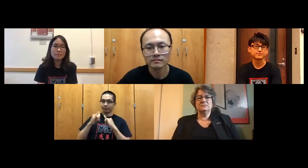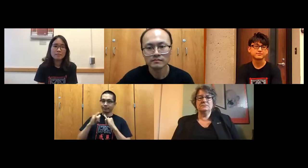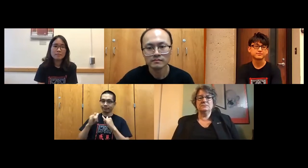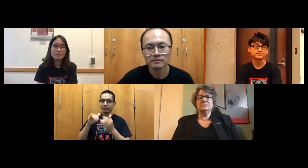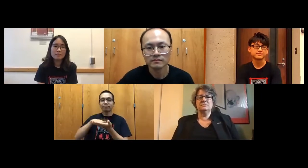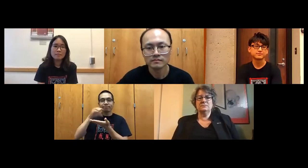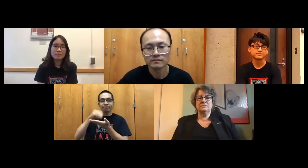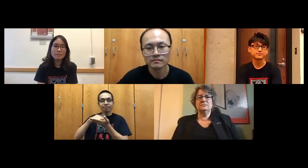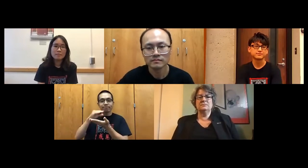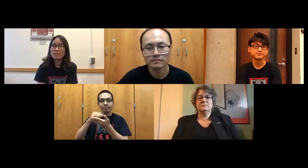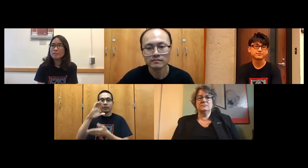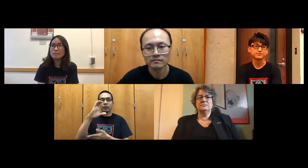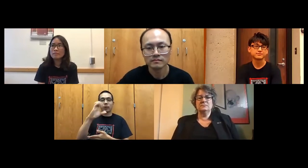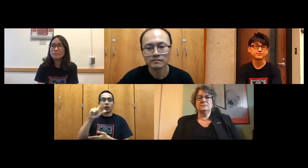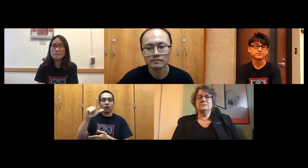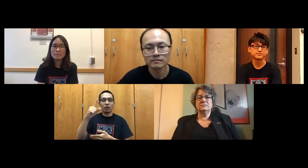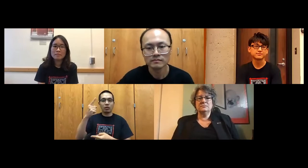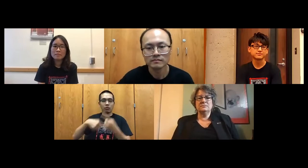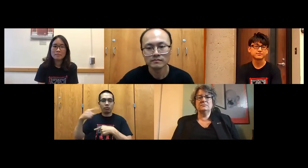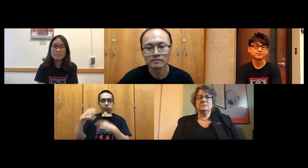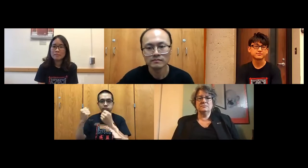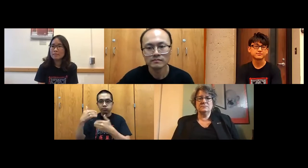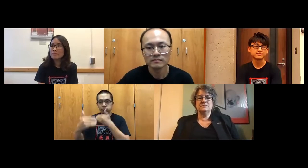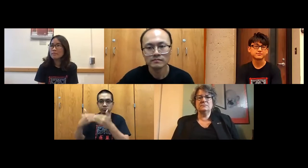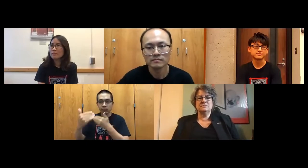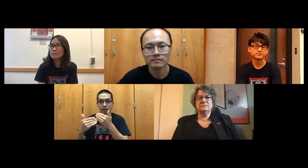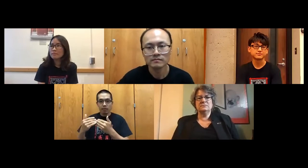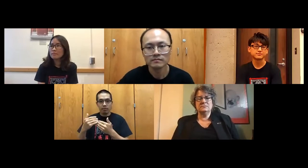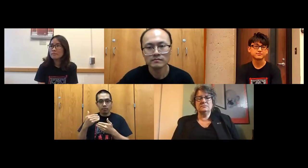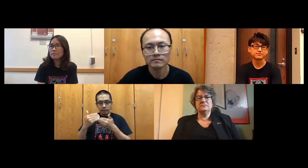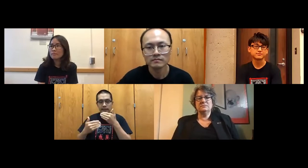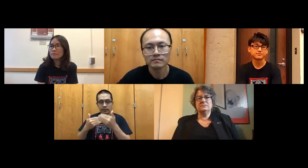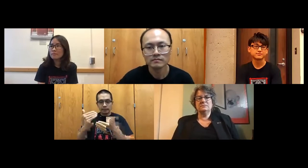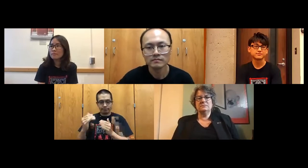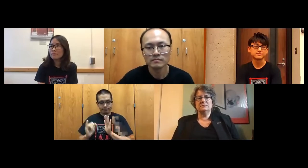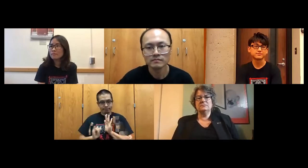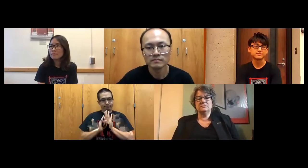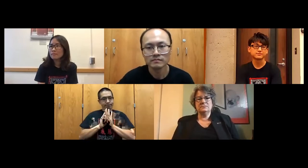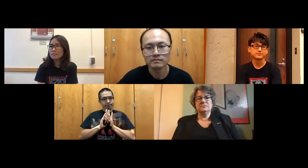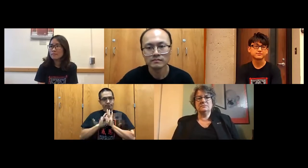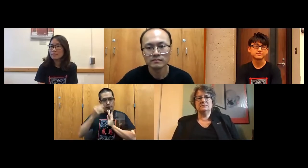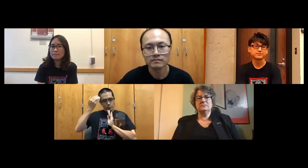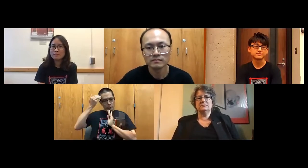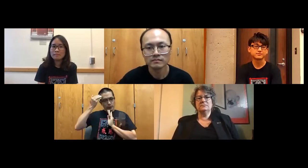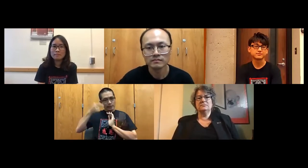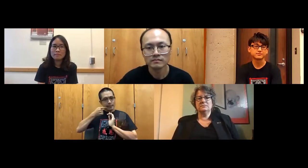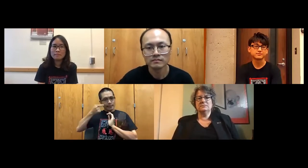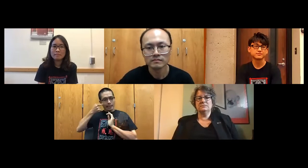shared the language. We had that in common. We shared Chinese Sign Language, and little by little, that